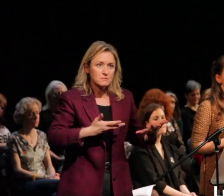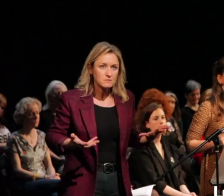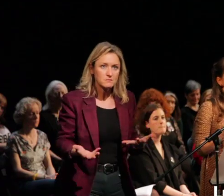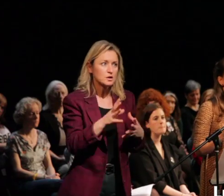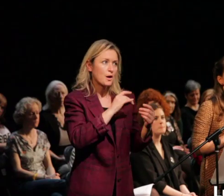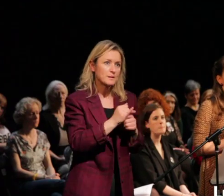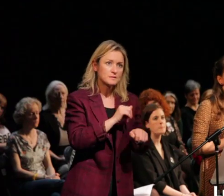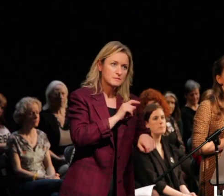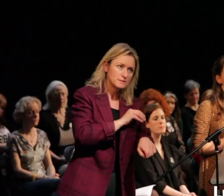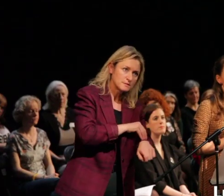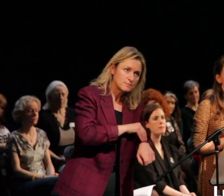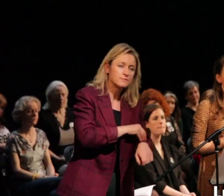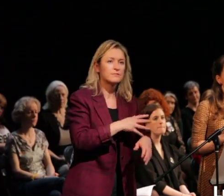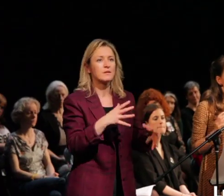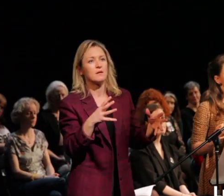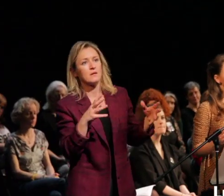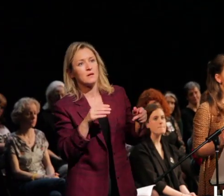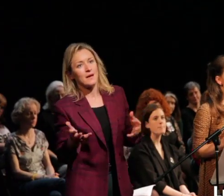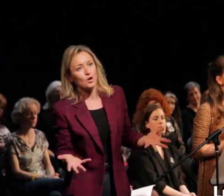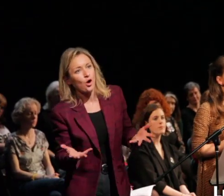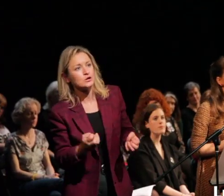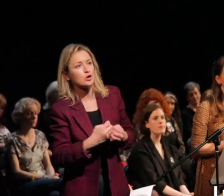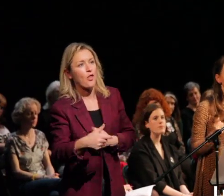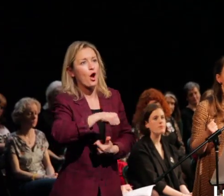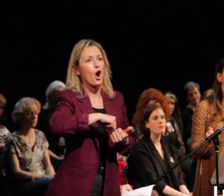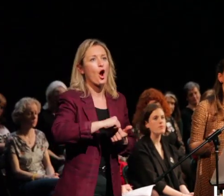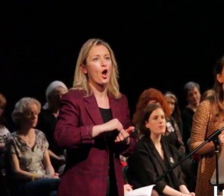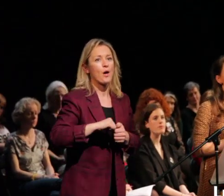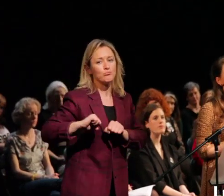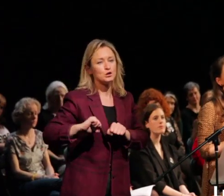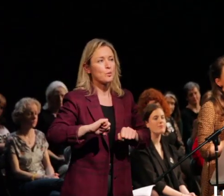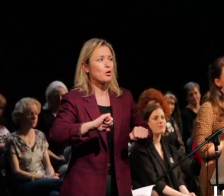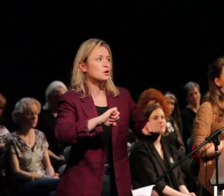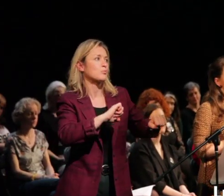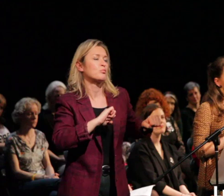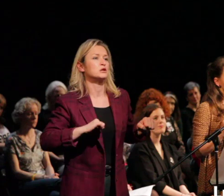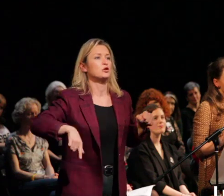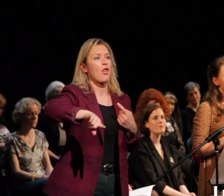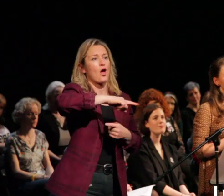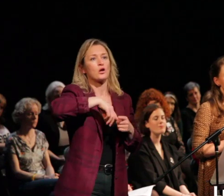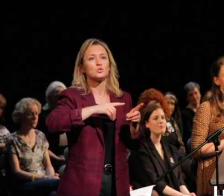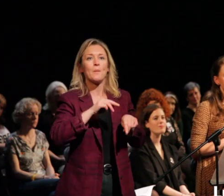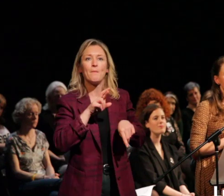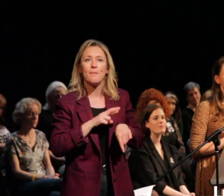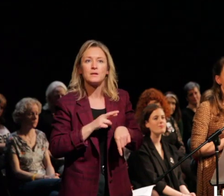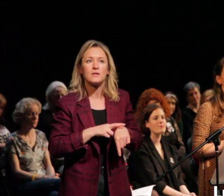ideas, they could egg each other on, they could exert very positive peer pressure on one another to do better. And